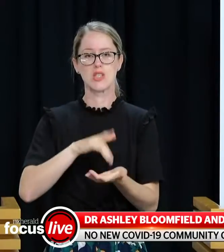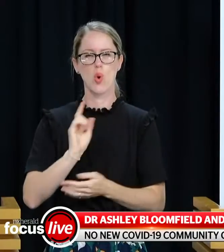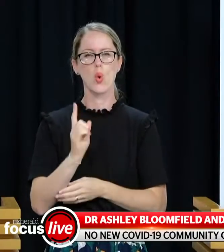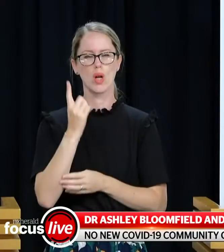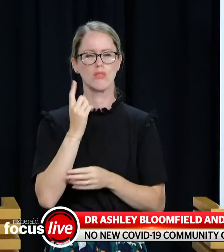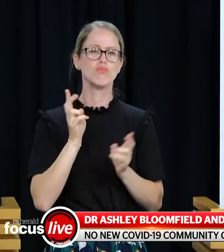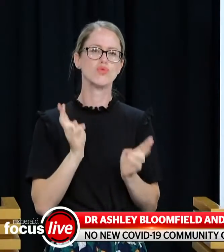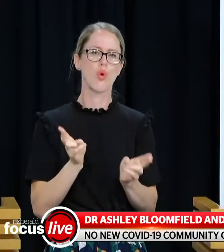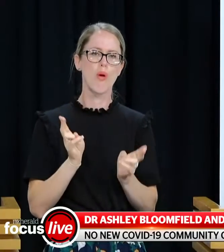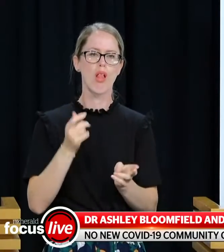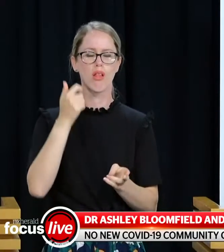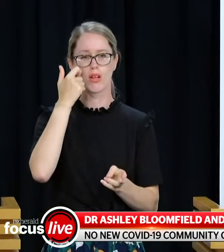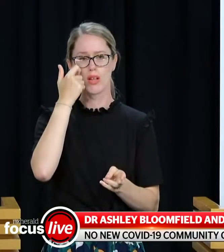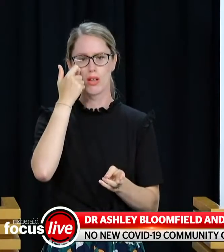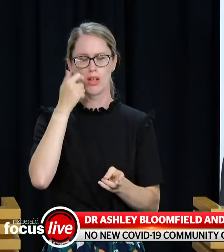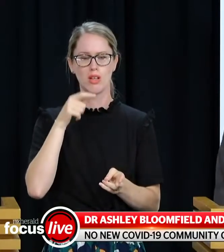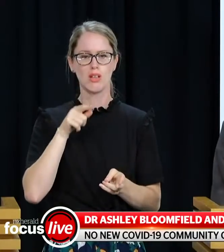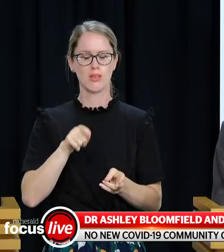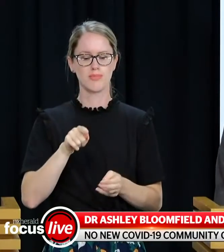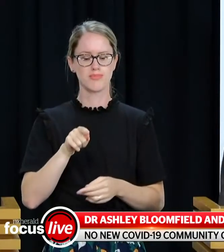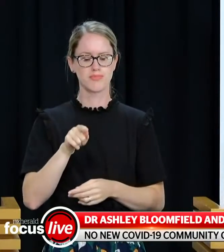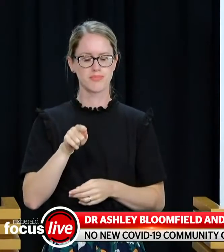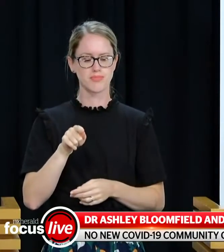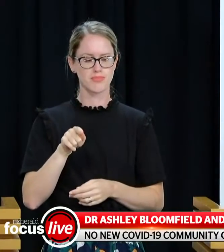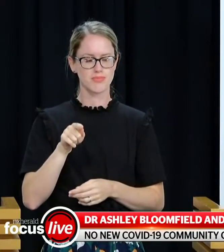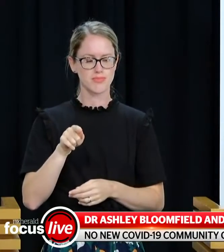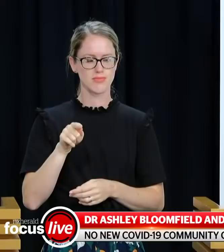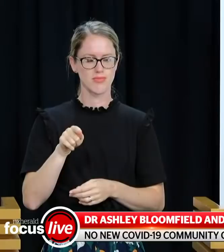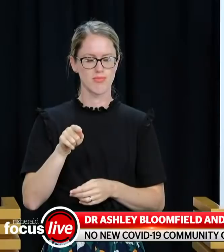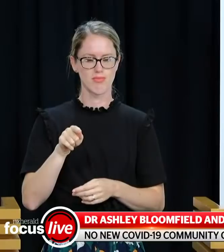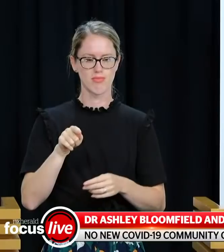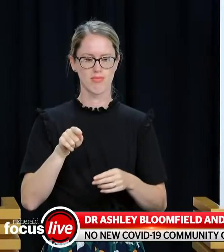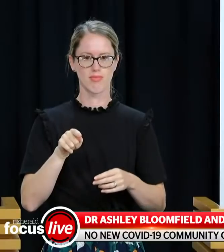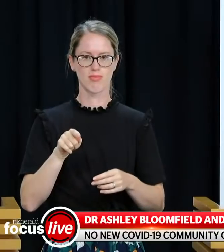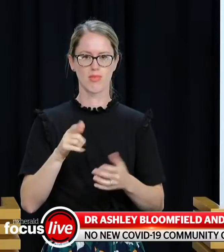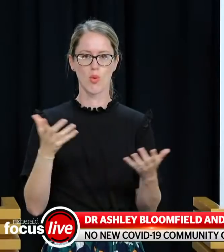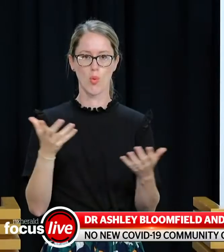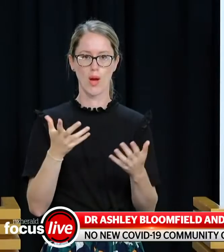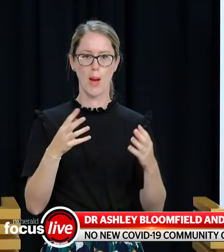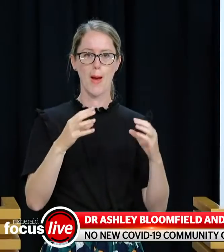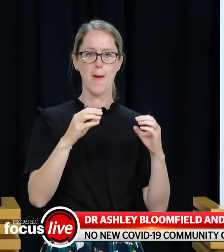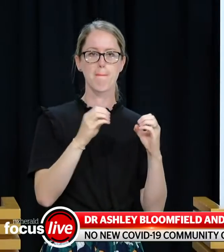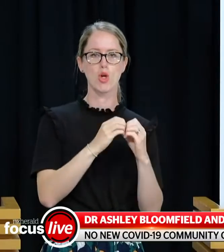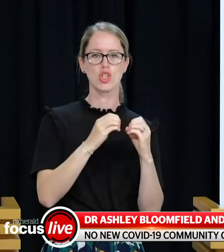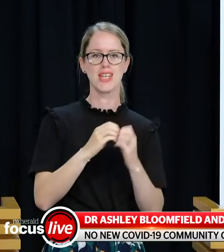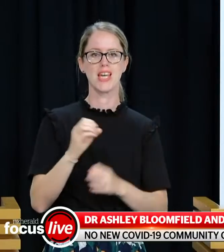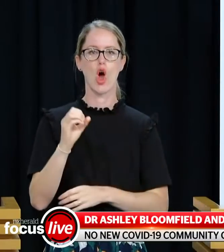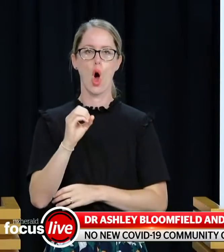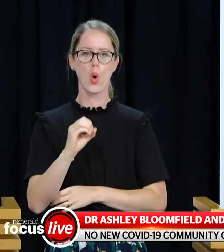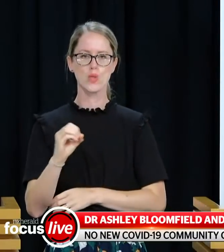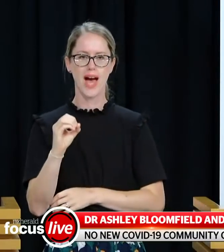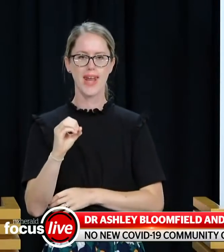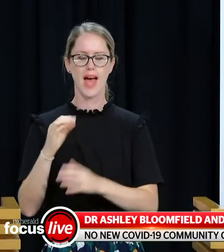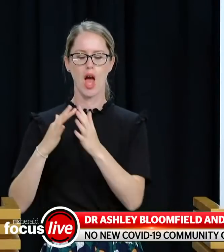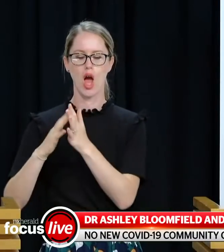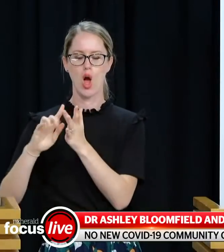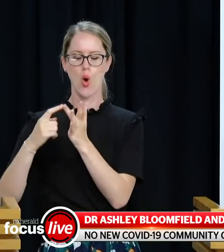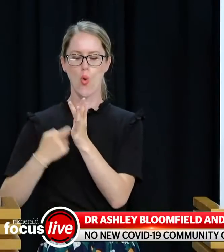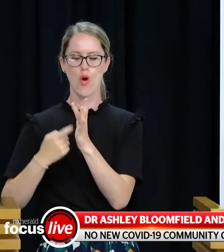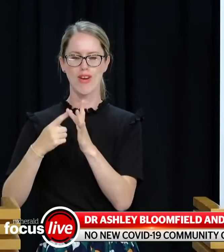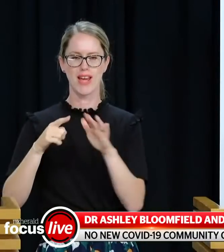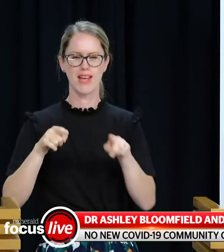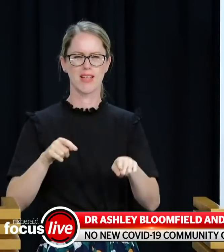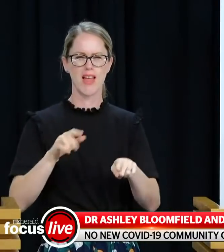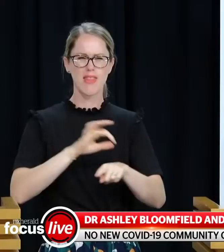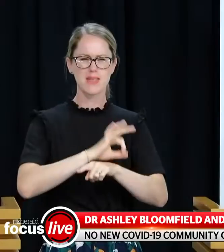as usual. Those closest to the locations of interest are in Botany, Otara and Wiri. I understand there were some